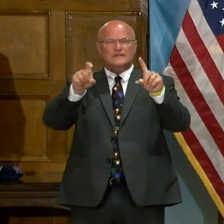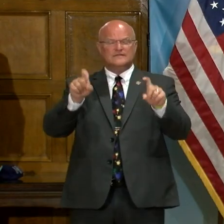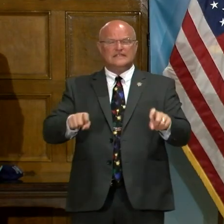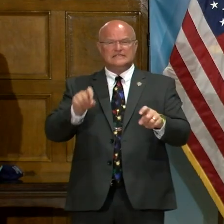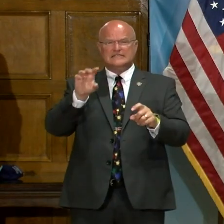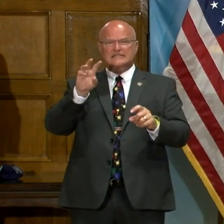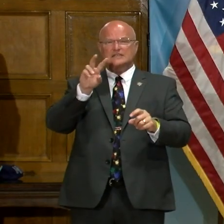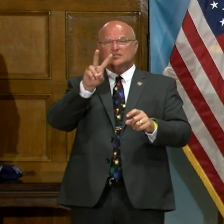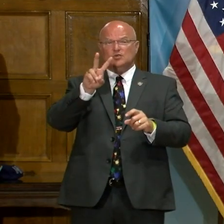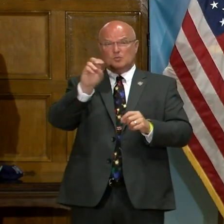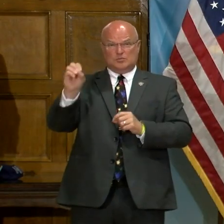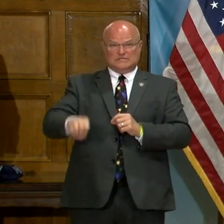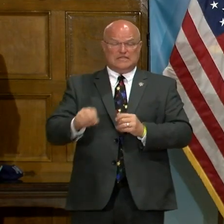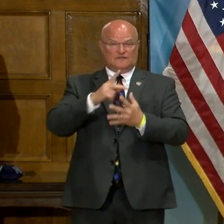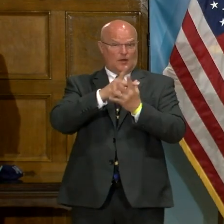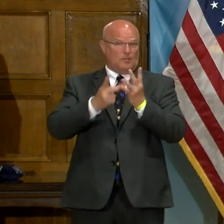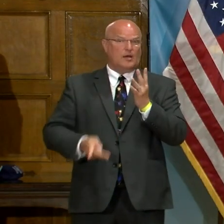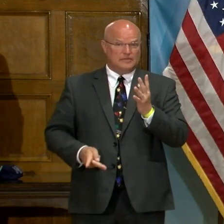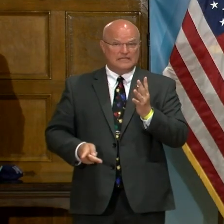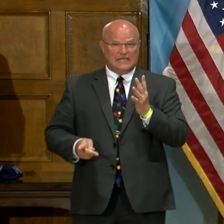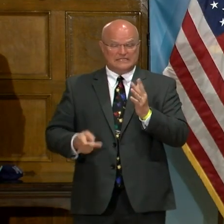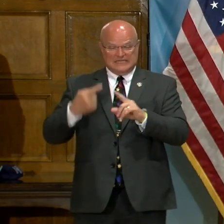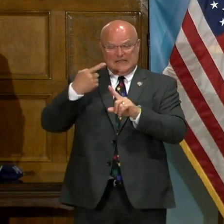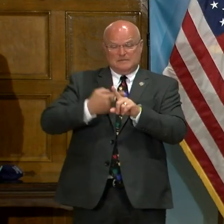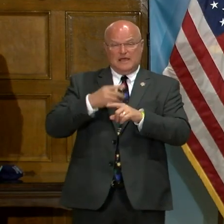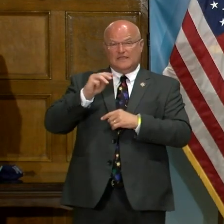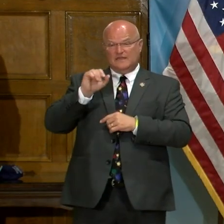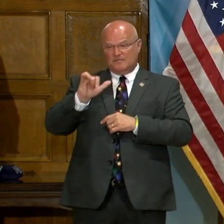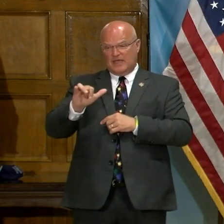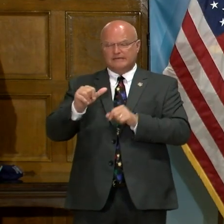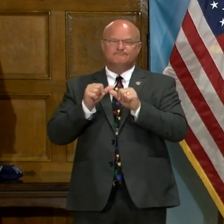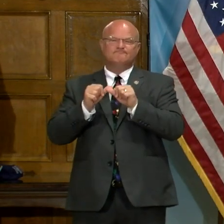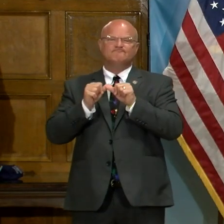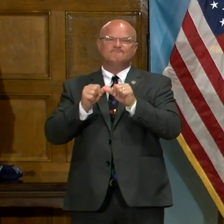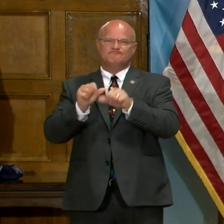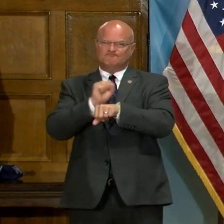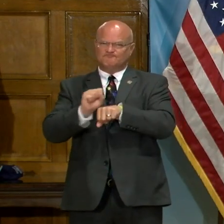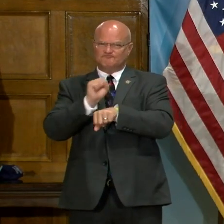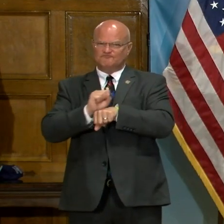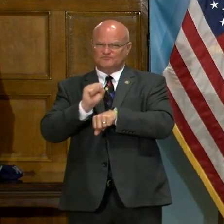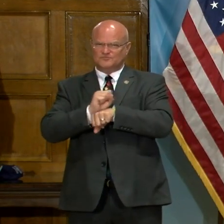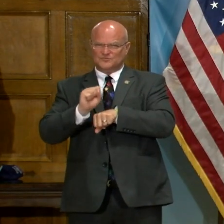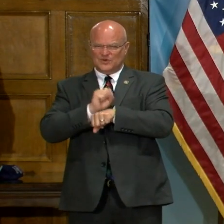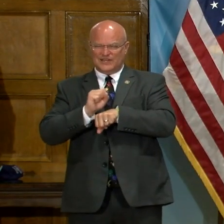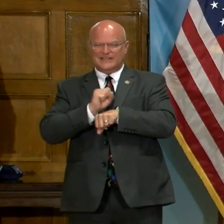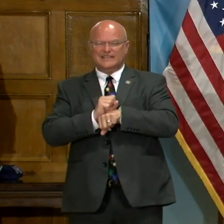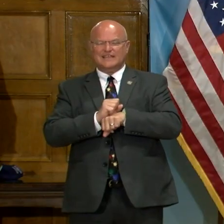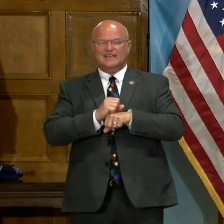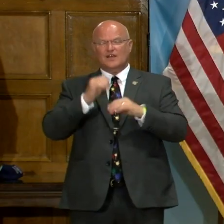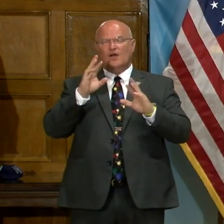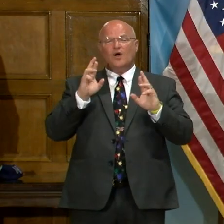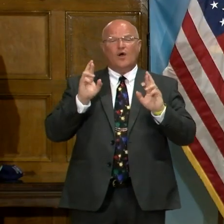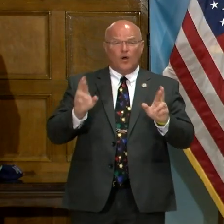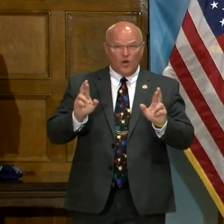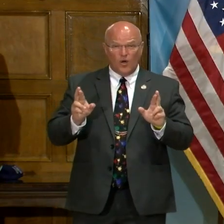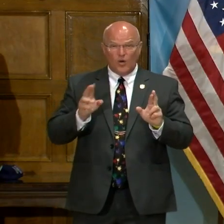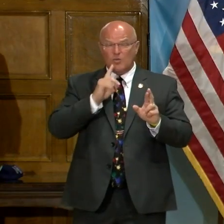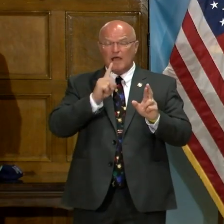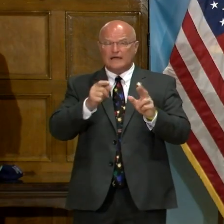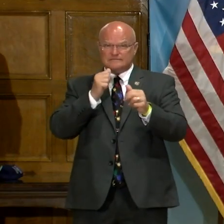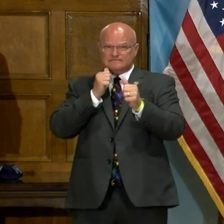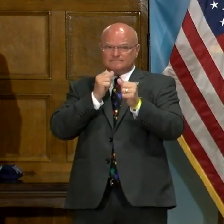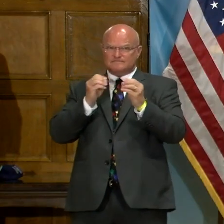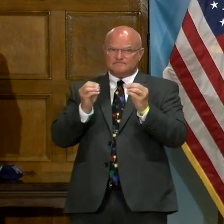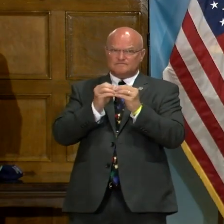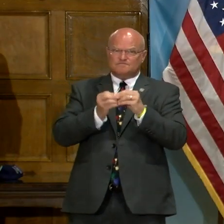testing 2% of our population in the month of May, and we'll continue going. We will hope to actually even